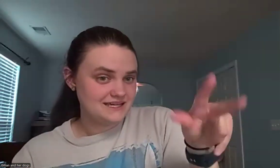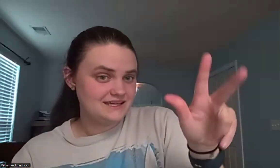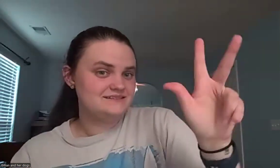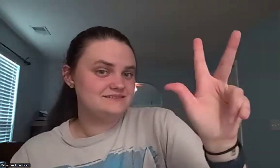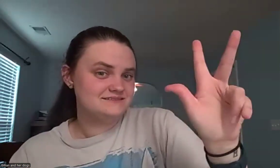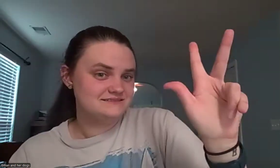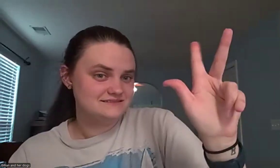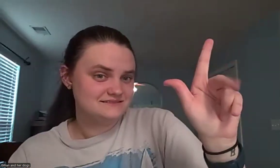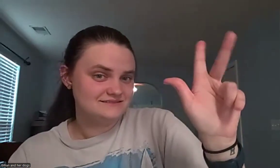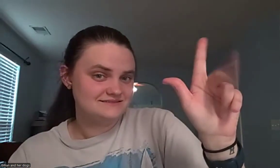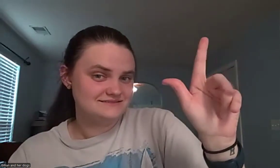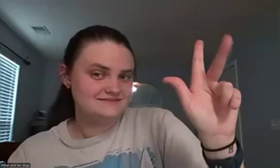23,